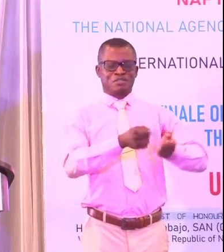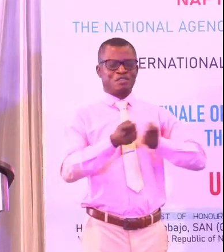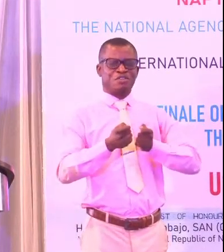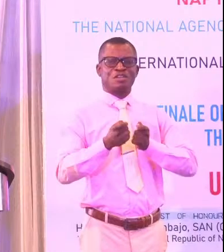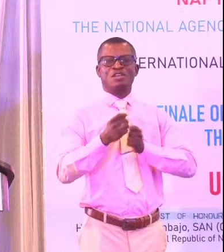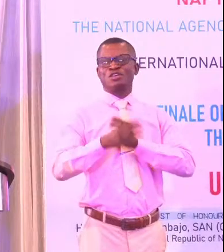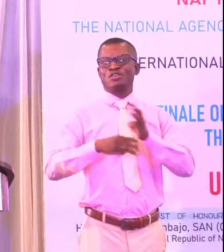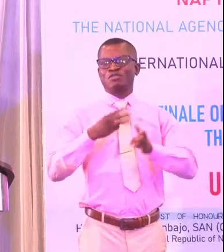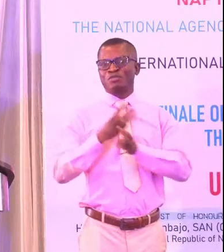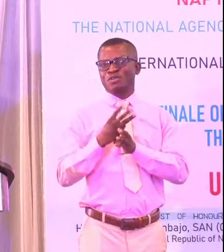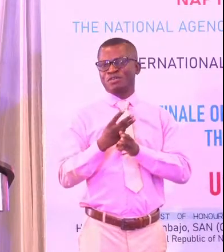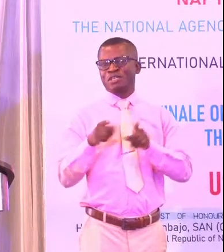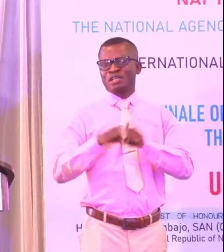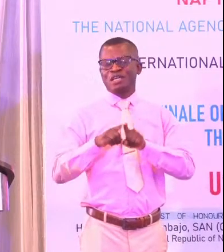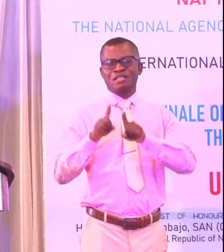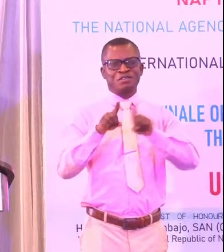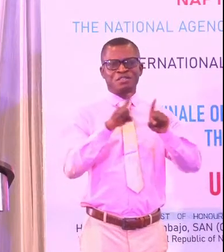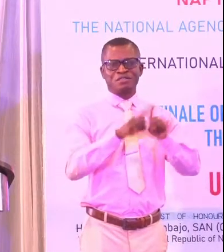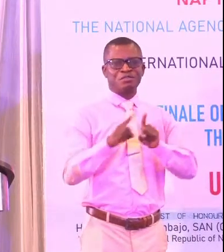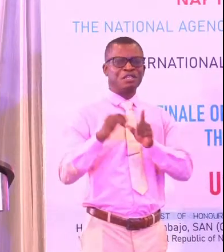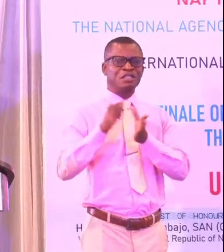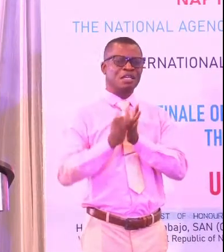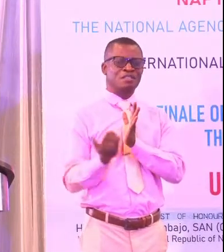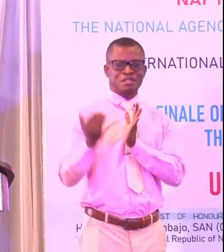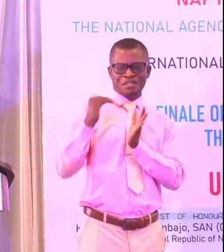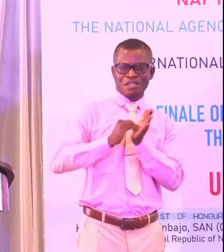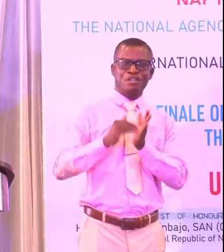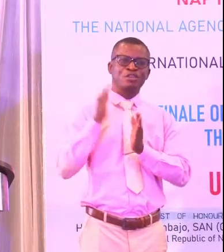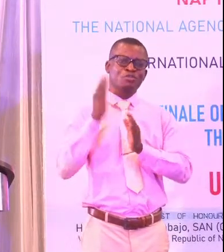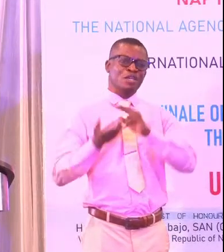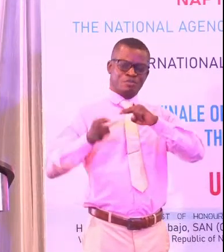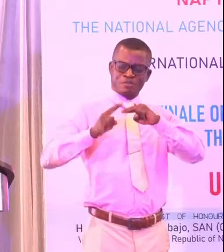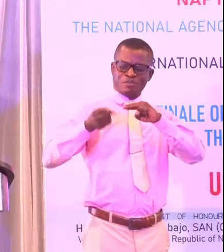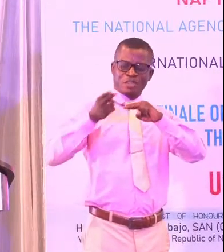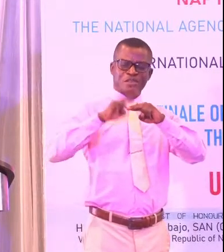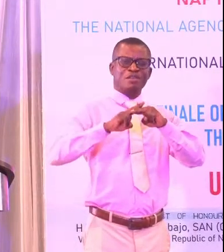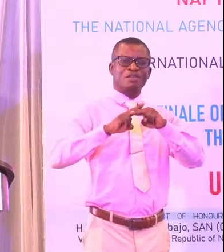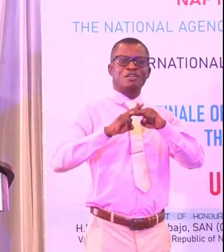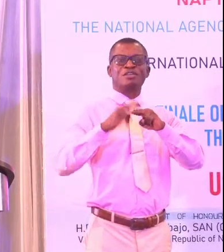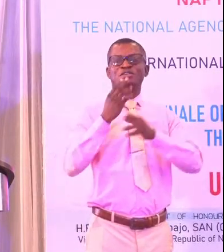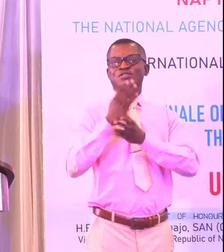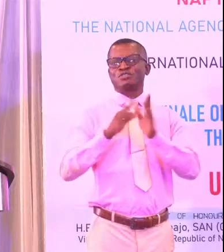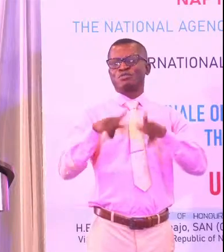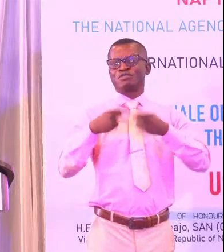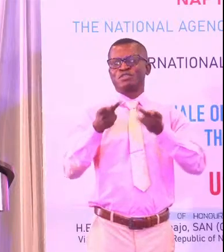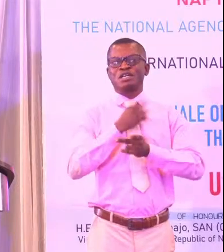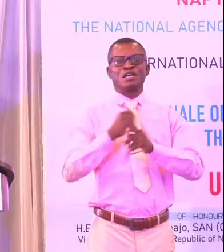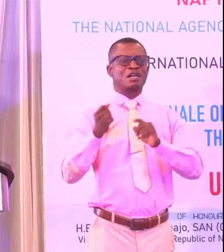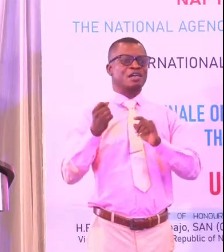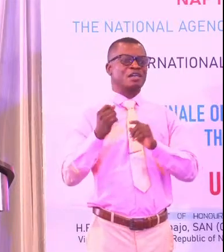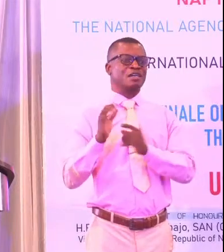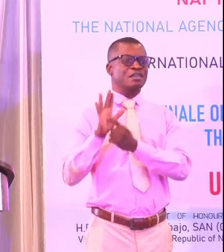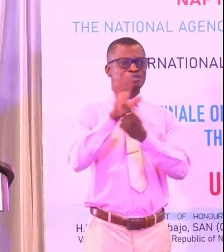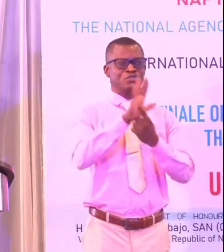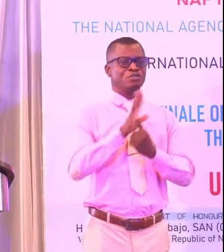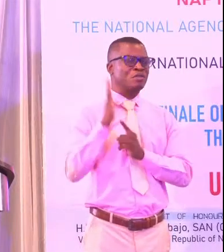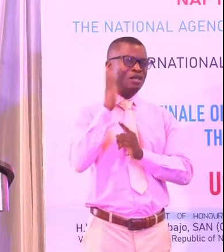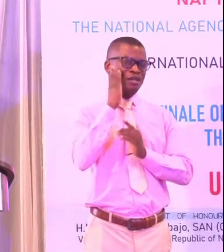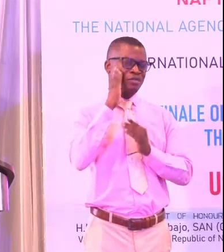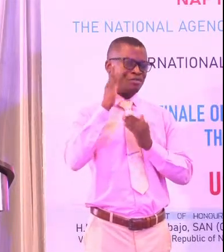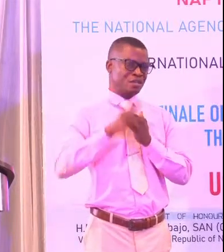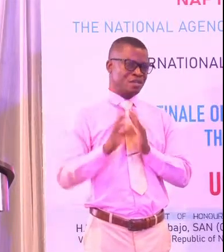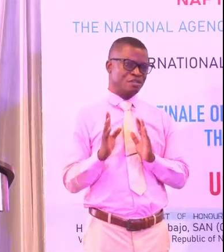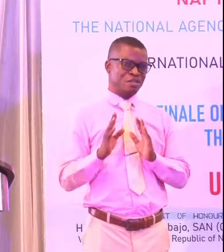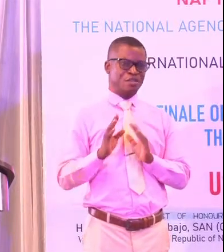aiding investigations that in turn enhances prosecutions and scaling awareness creation.